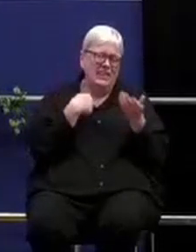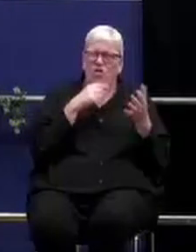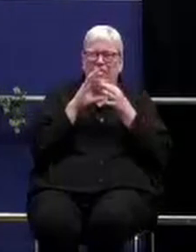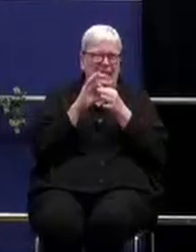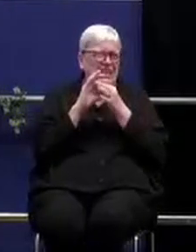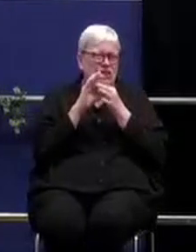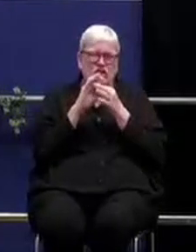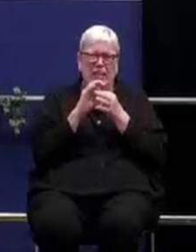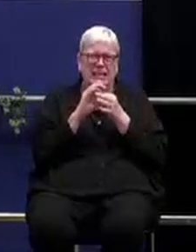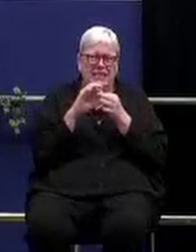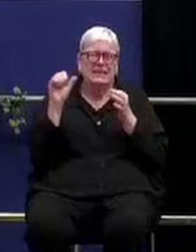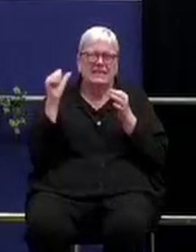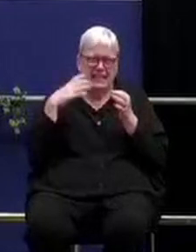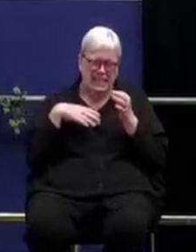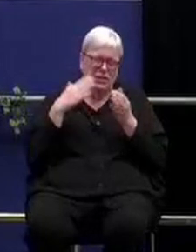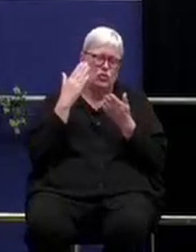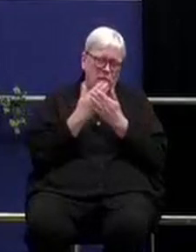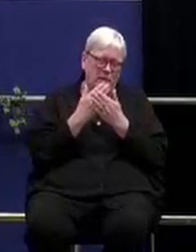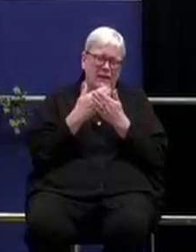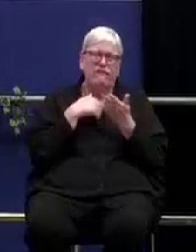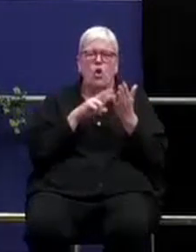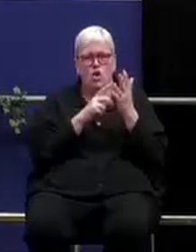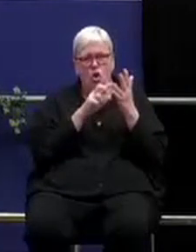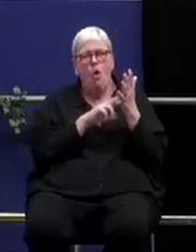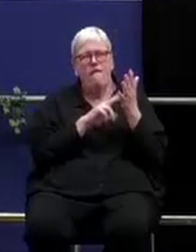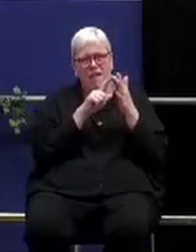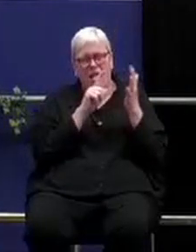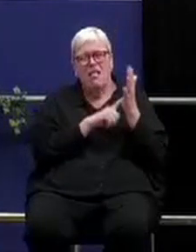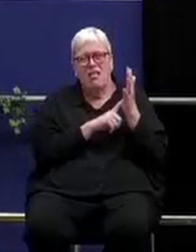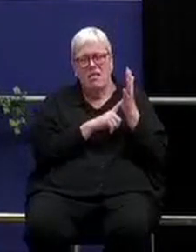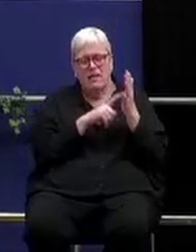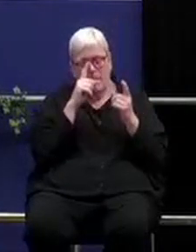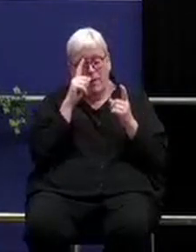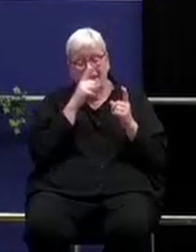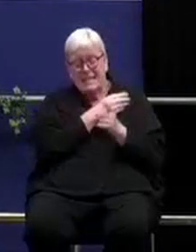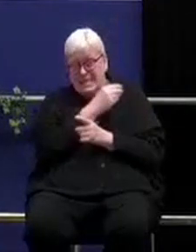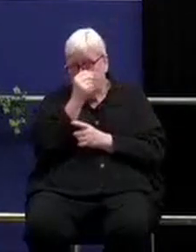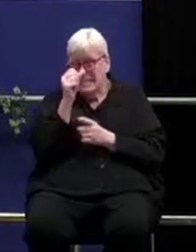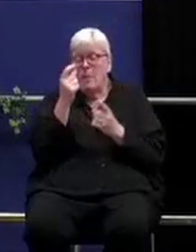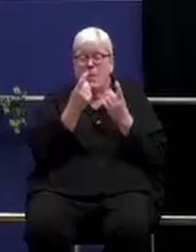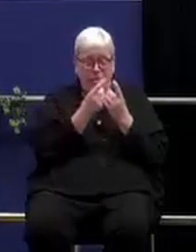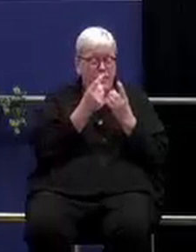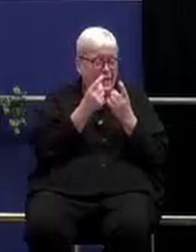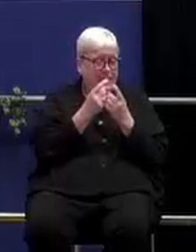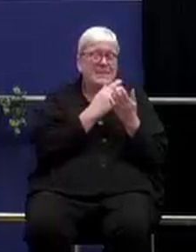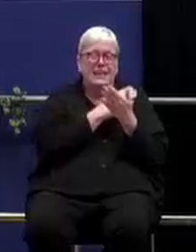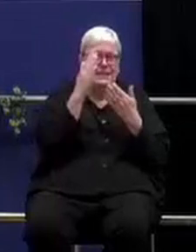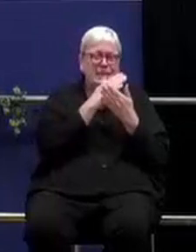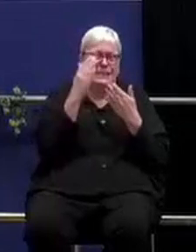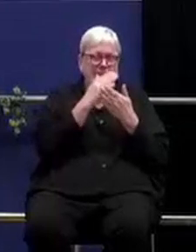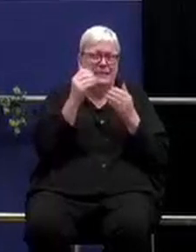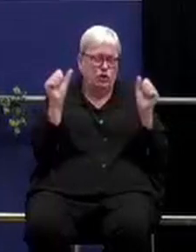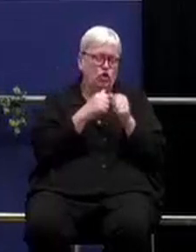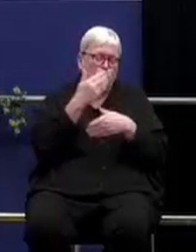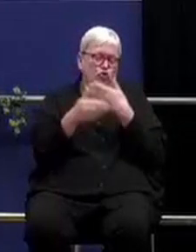engaging the way it needed to be for a novel to carry. But there are elements that now I think are so clearly short stories. So I think